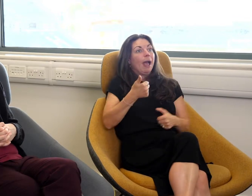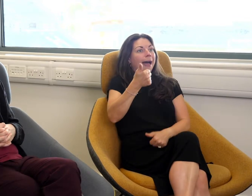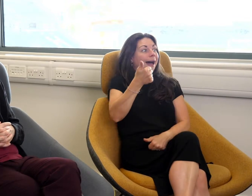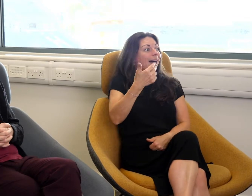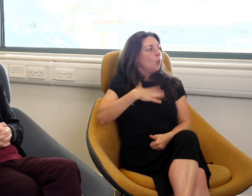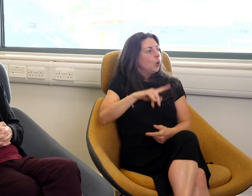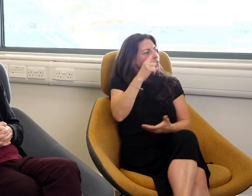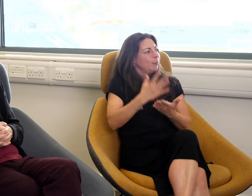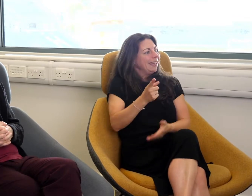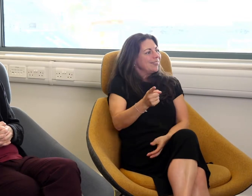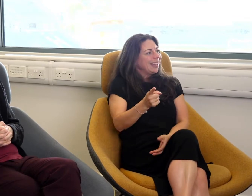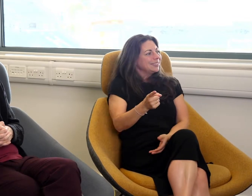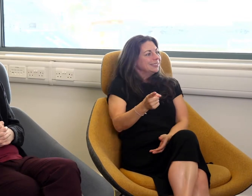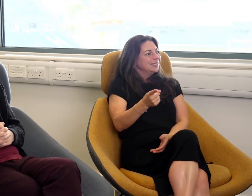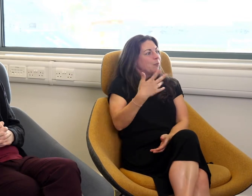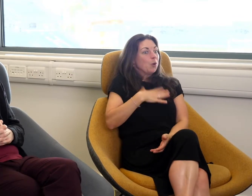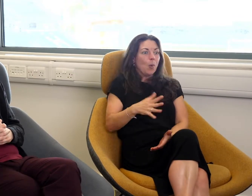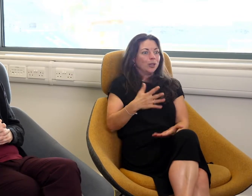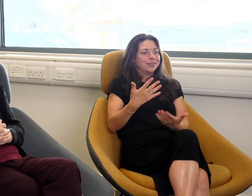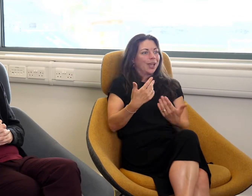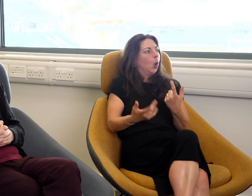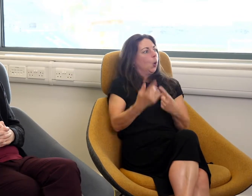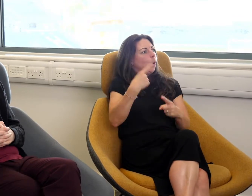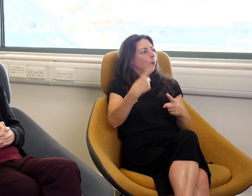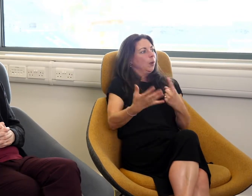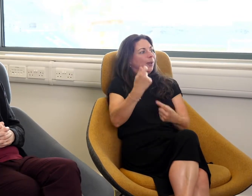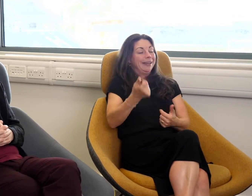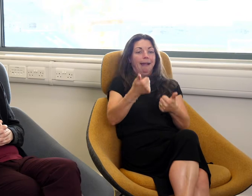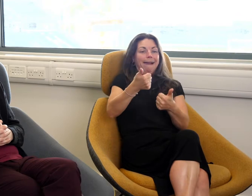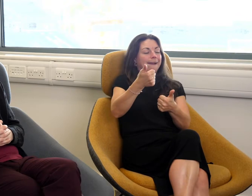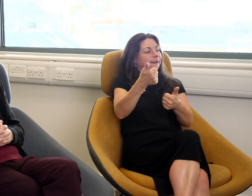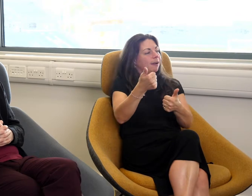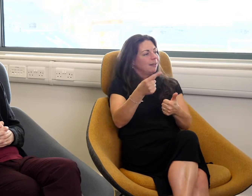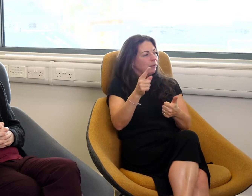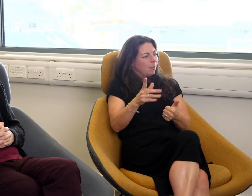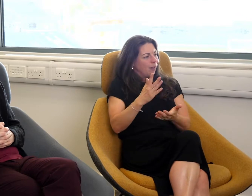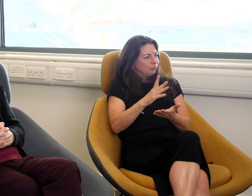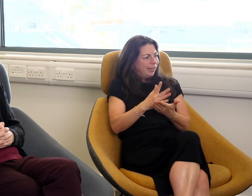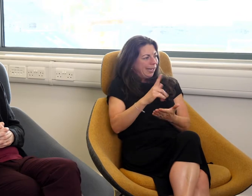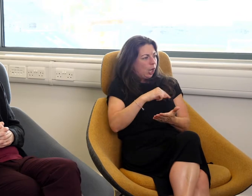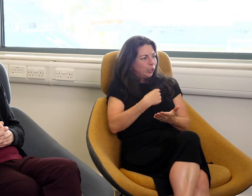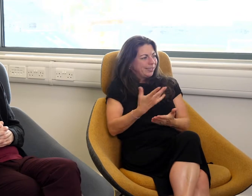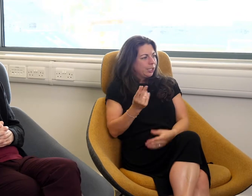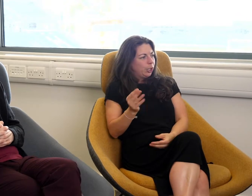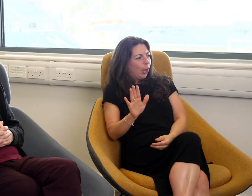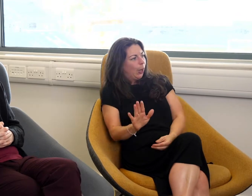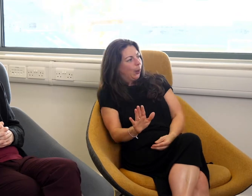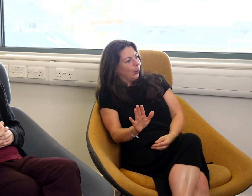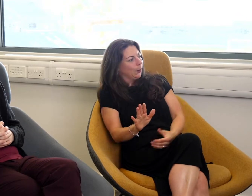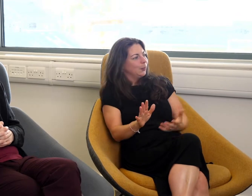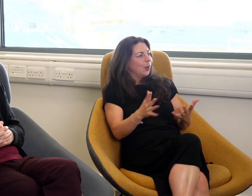And I think when I look back at media interviews from, the 1970s or the 1960s,